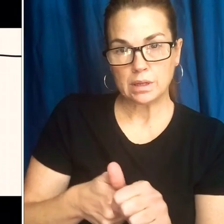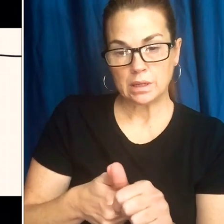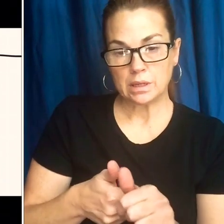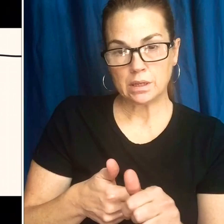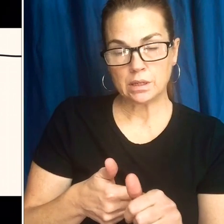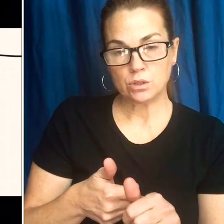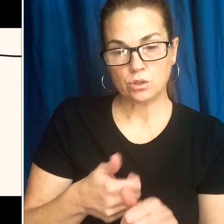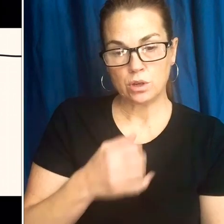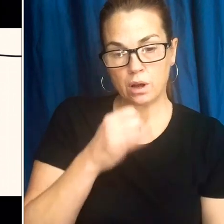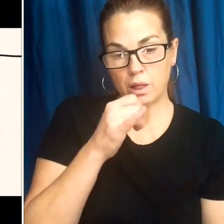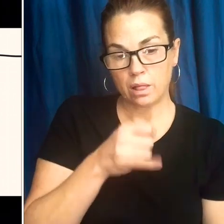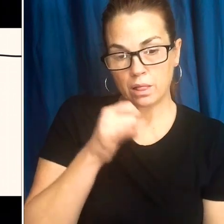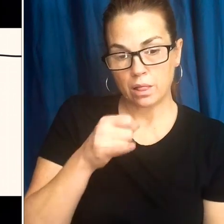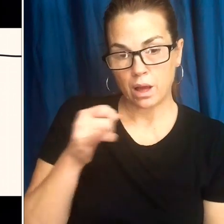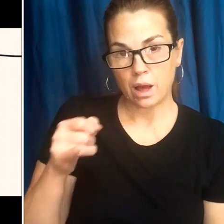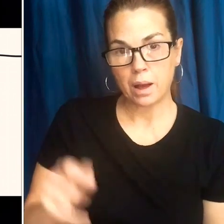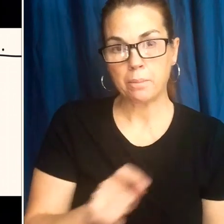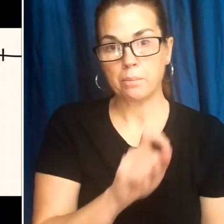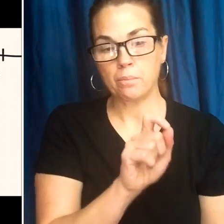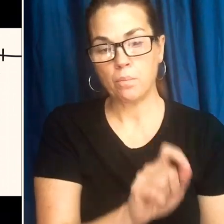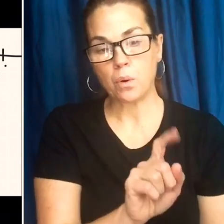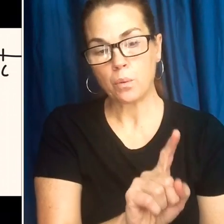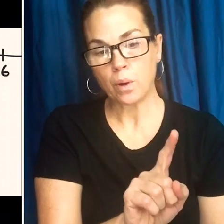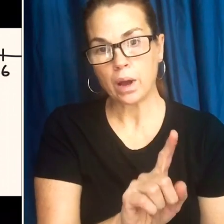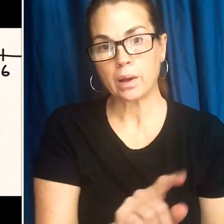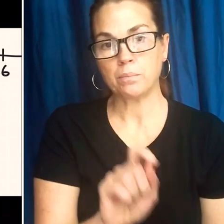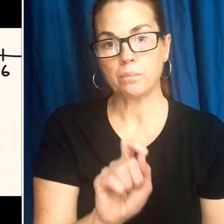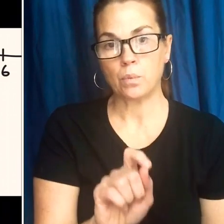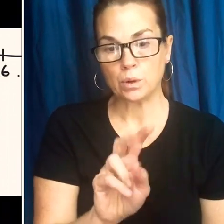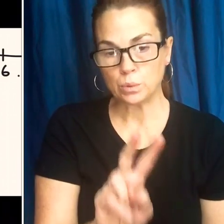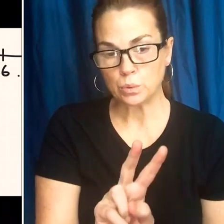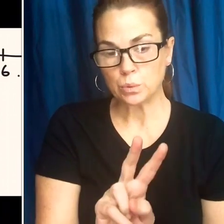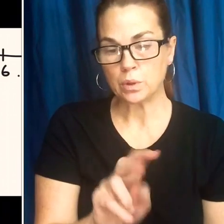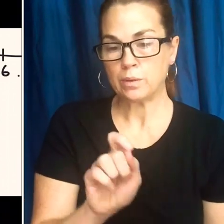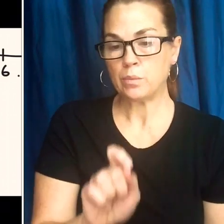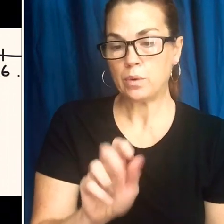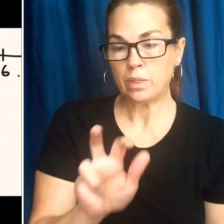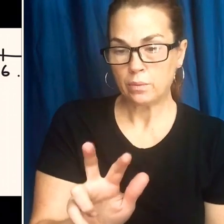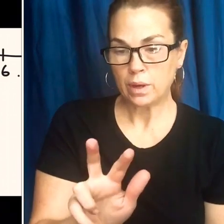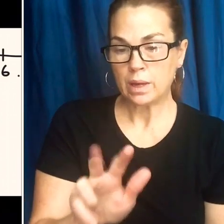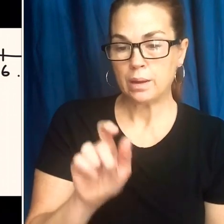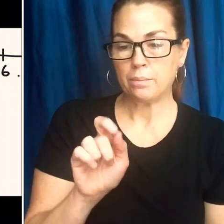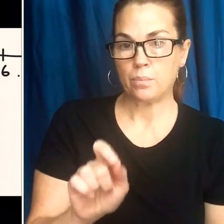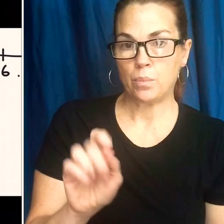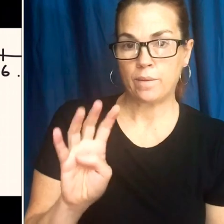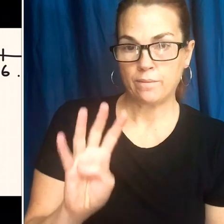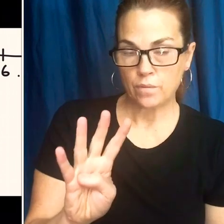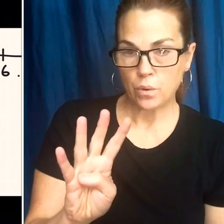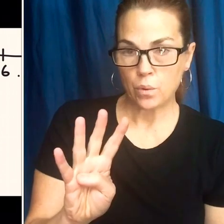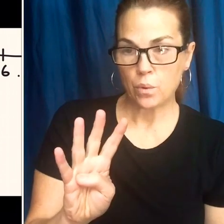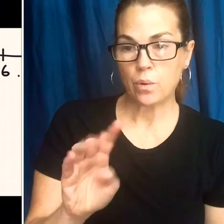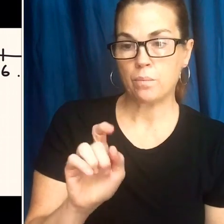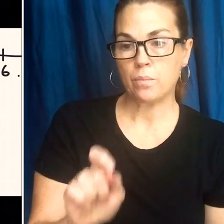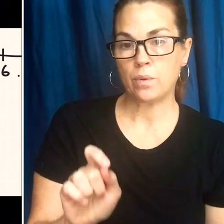0.4, 0.5, 0.6, 0.7, and so on, where would 0.25